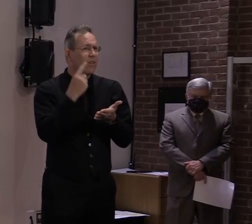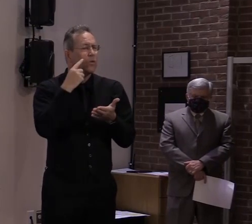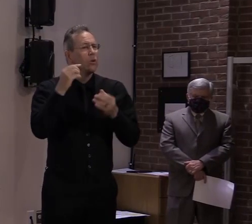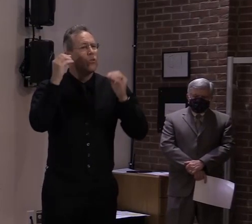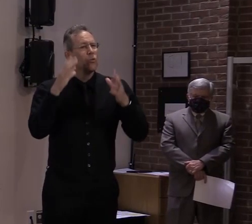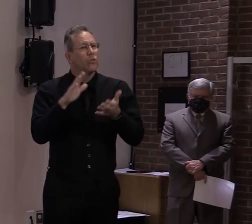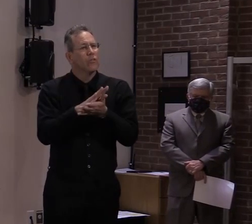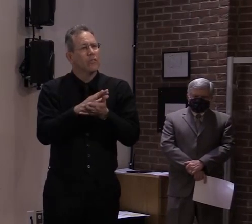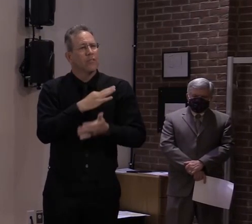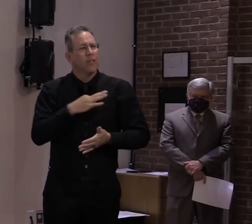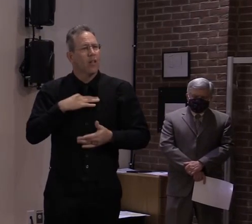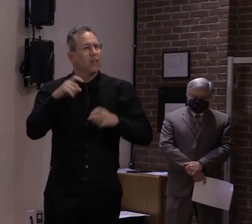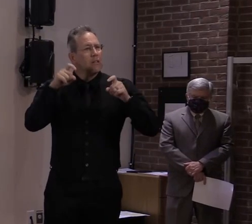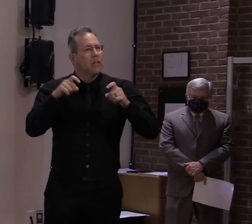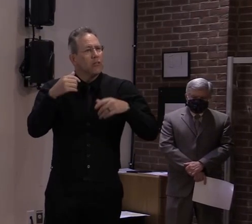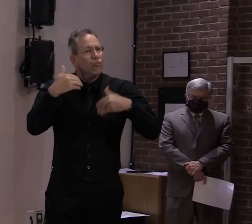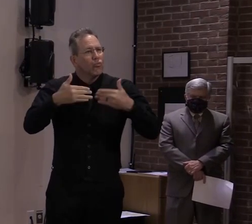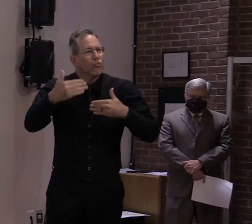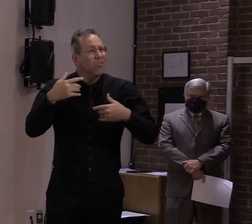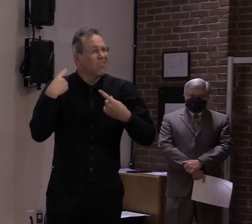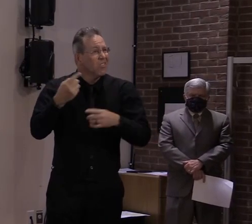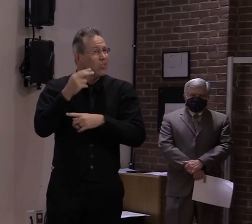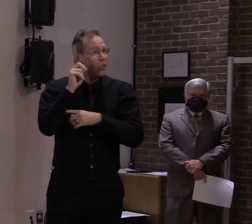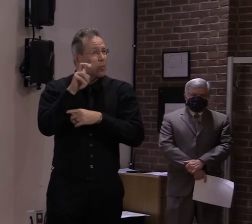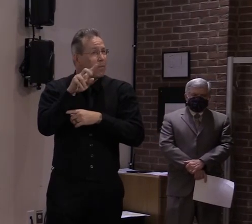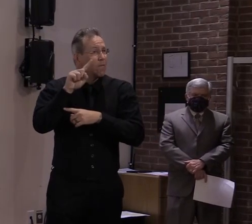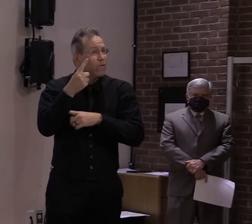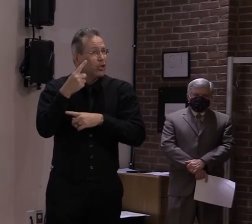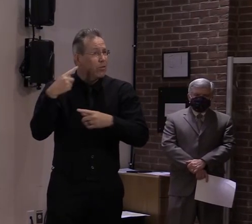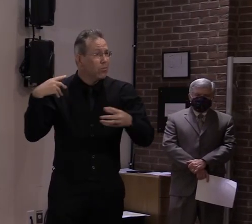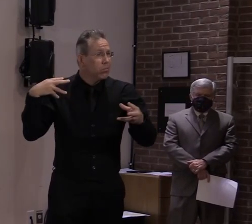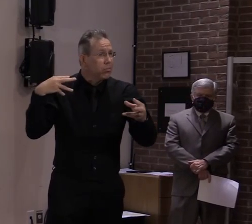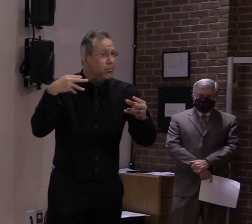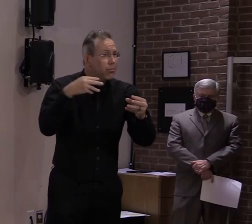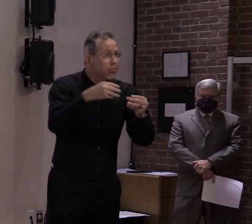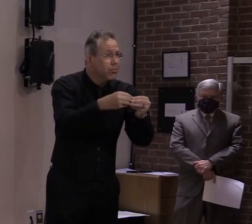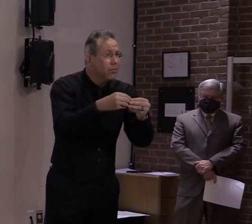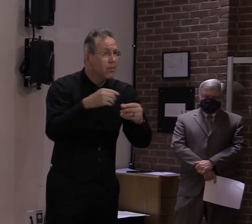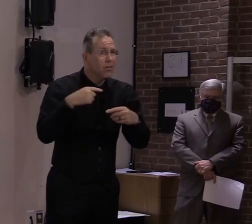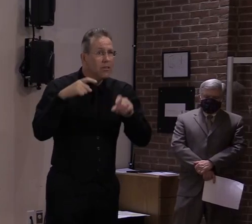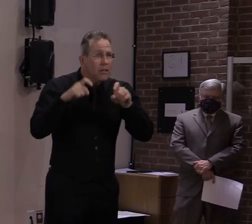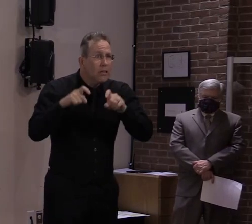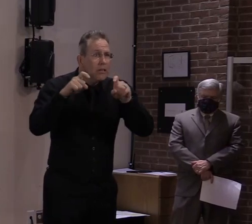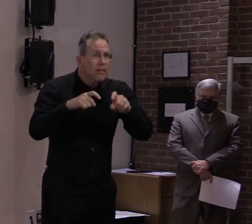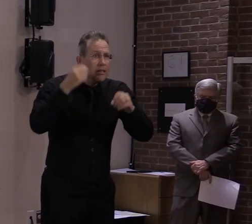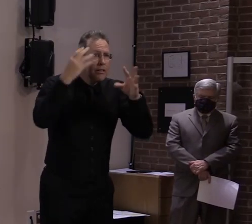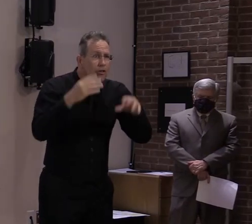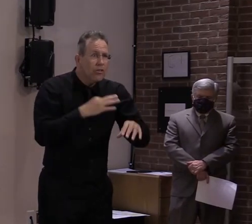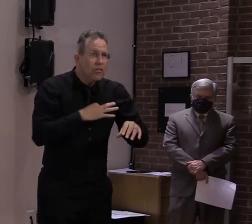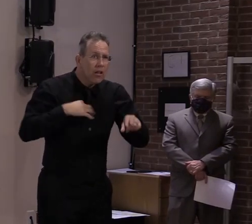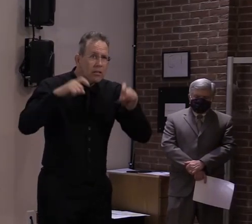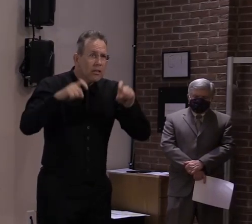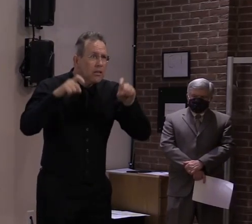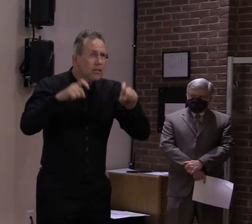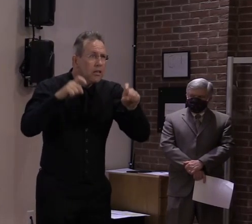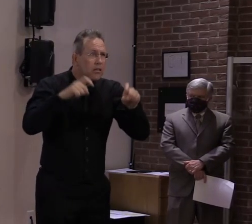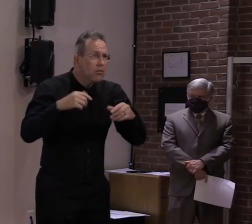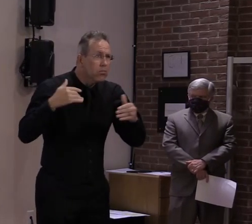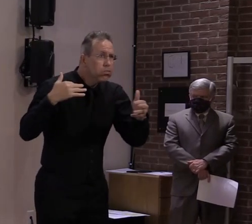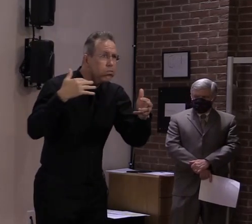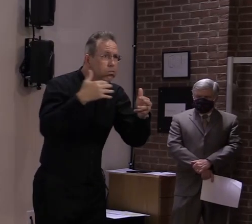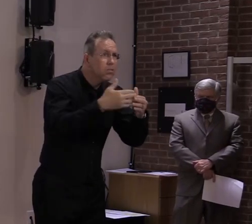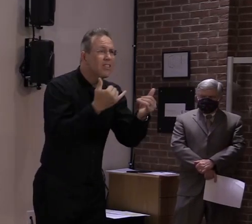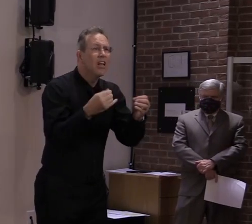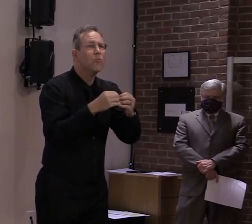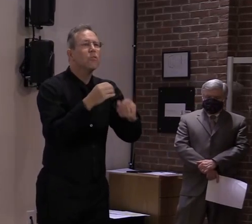in November. I want to thank our schools and the health department for all of their work in operating this program. It was one of several